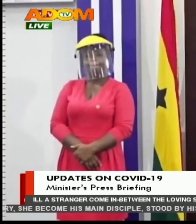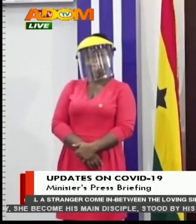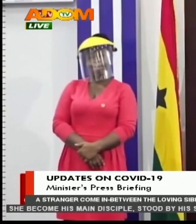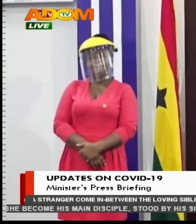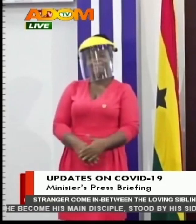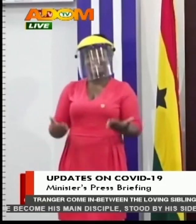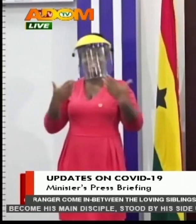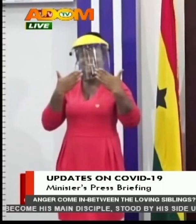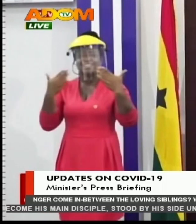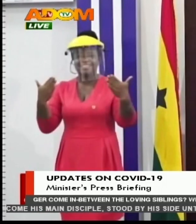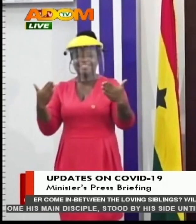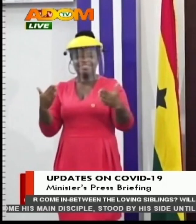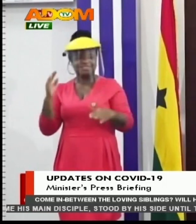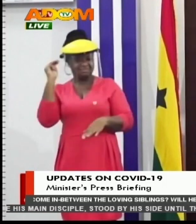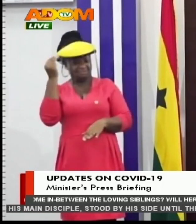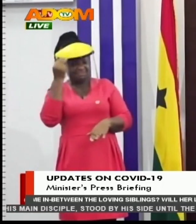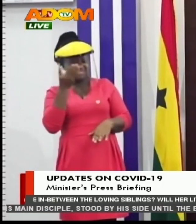Thank you very much, Honorable Minister.